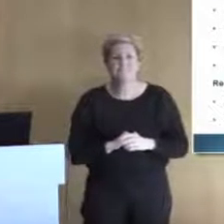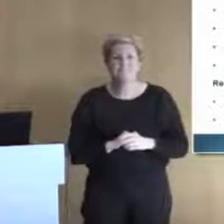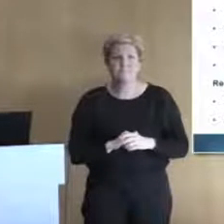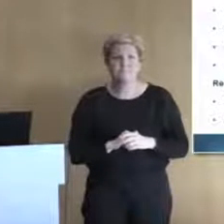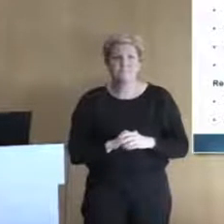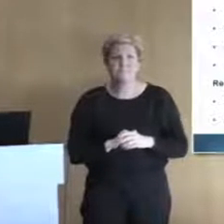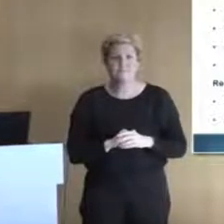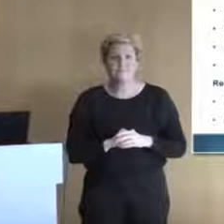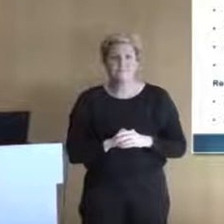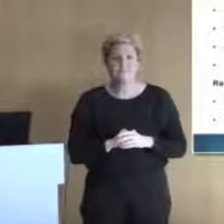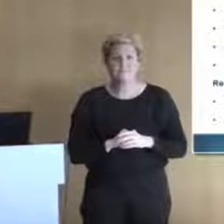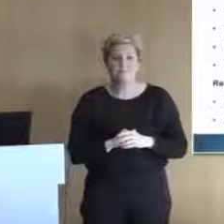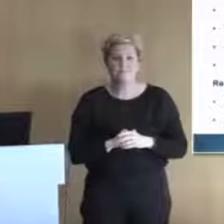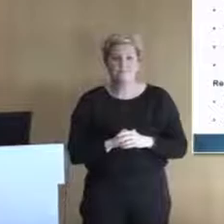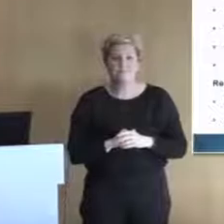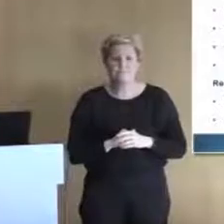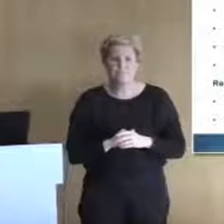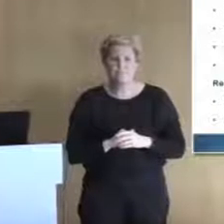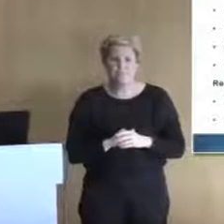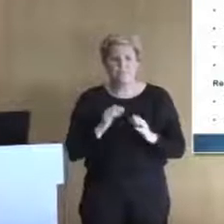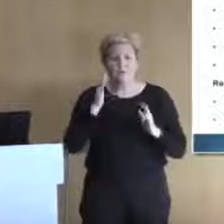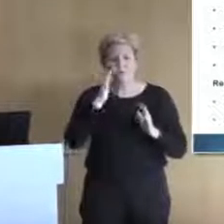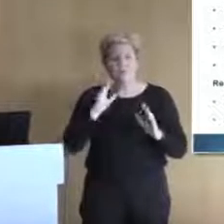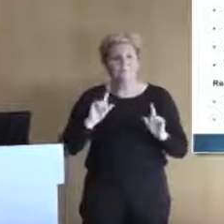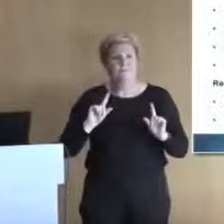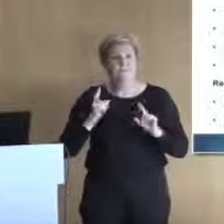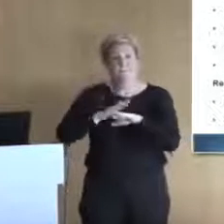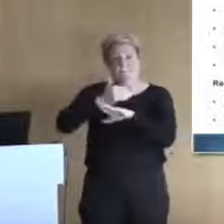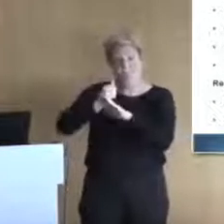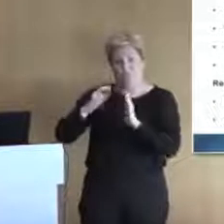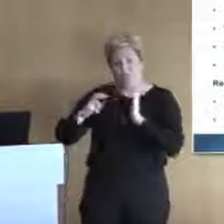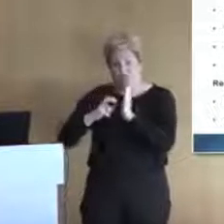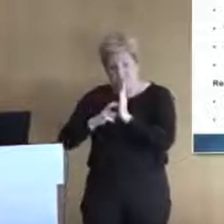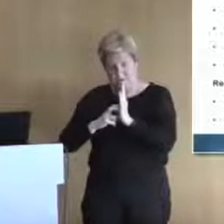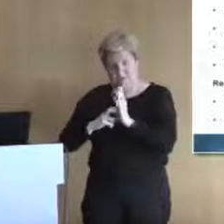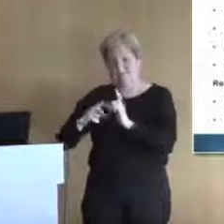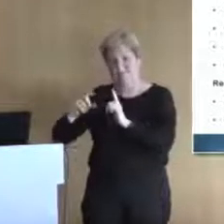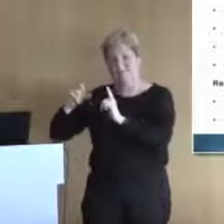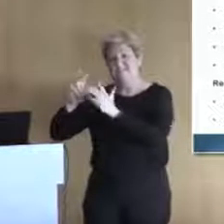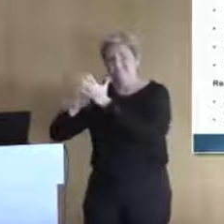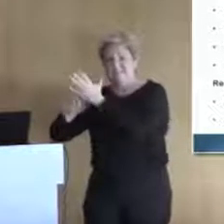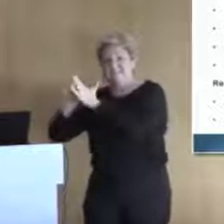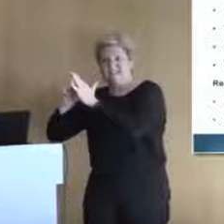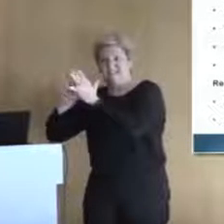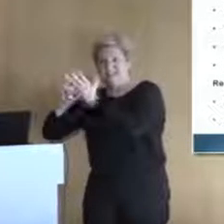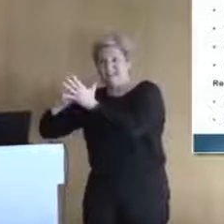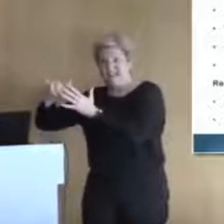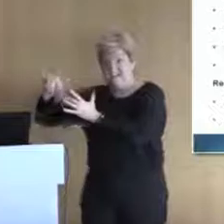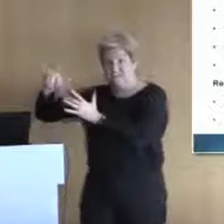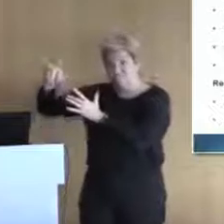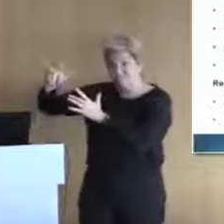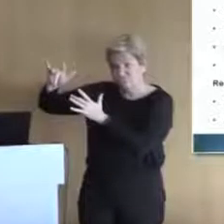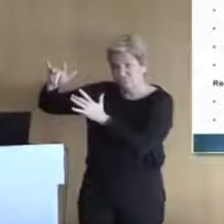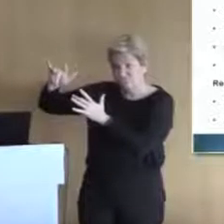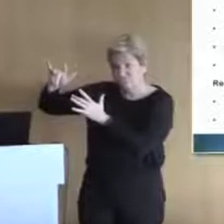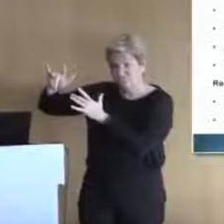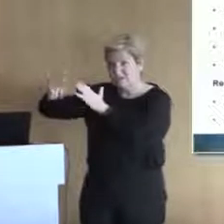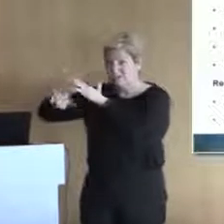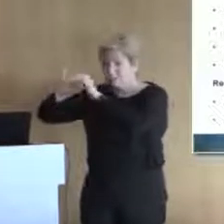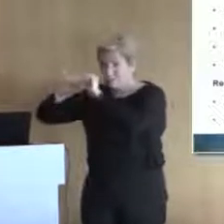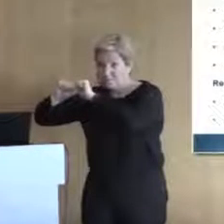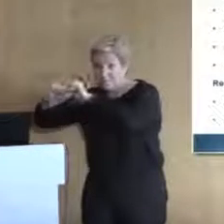around acquired brain injury? So it's gone from the program to the client. What is the client need, the primary need that's being